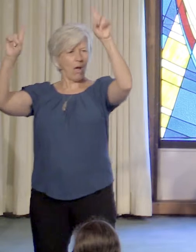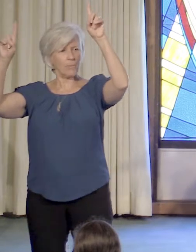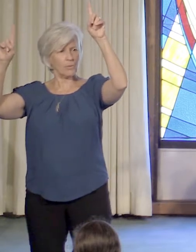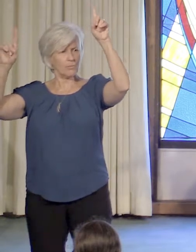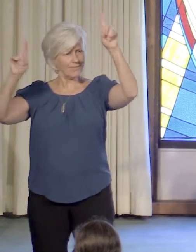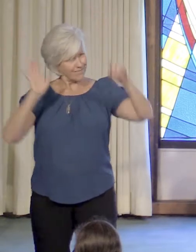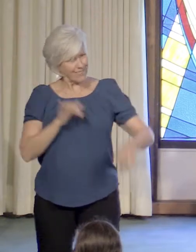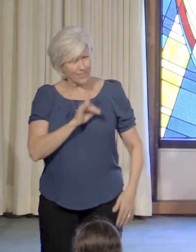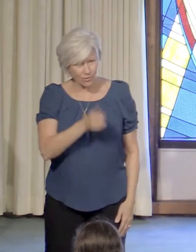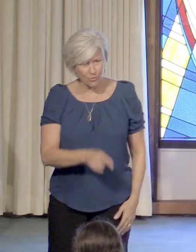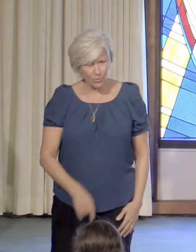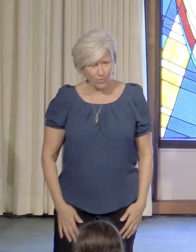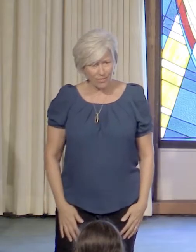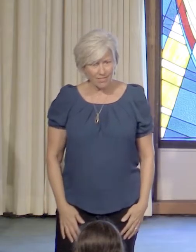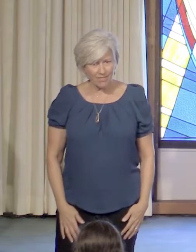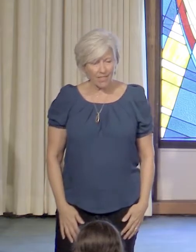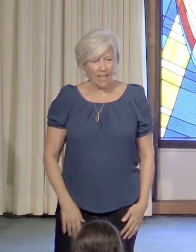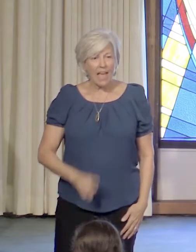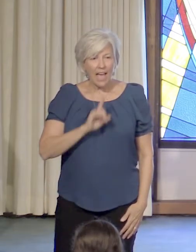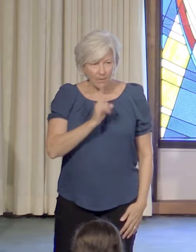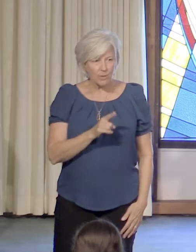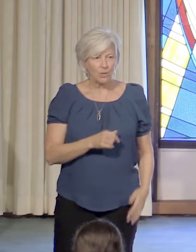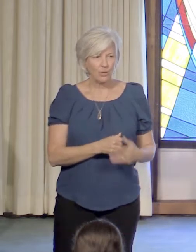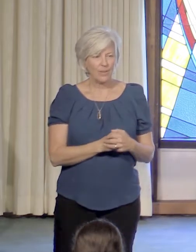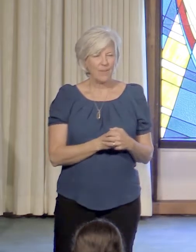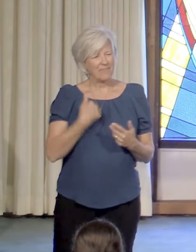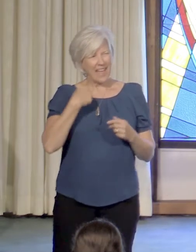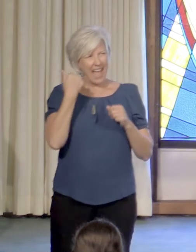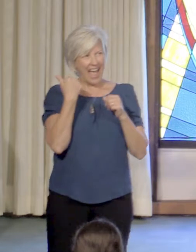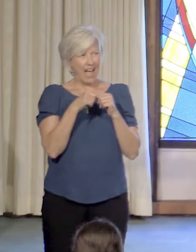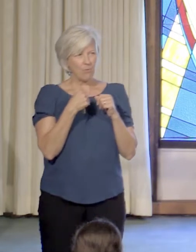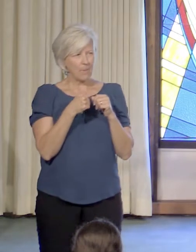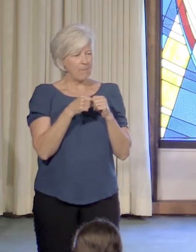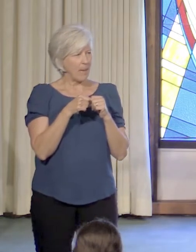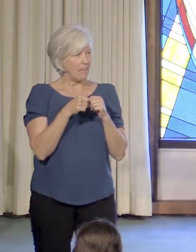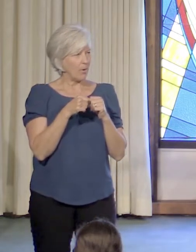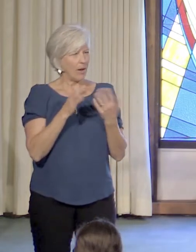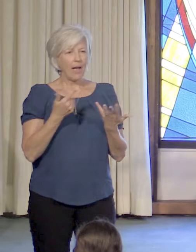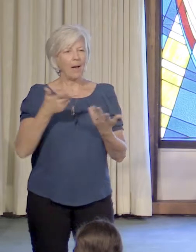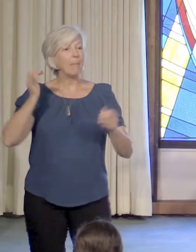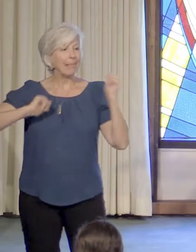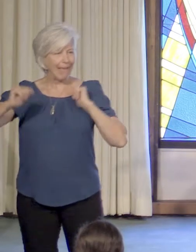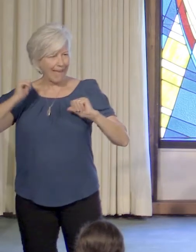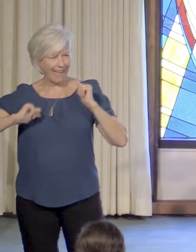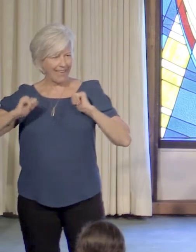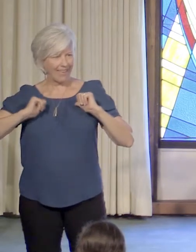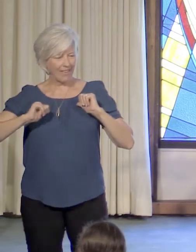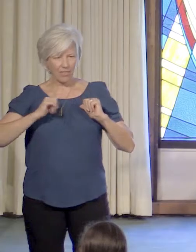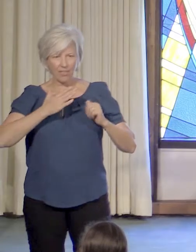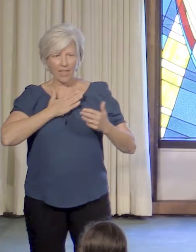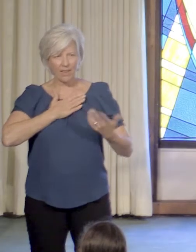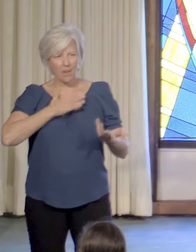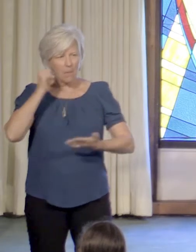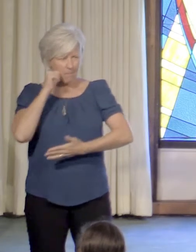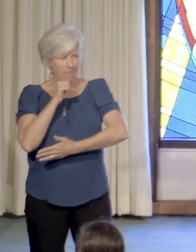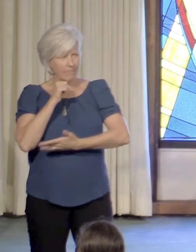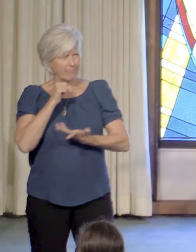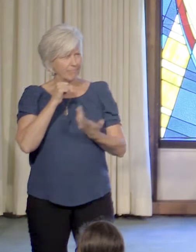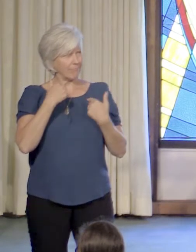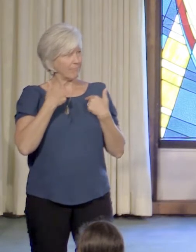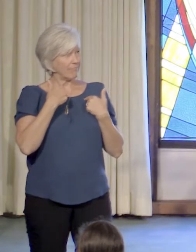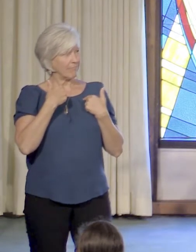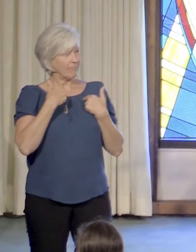truth, absolutely. I remember a play that Taya was in that we did back at West Virginia when